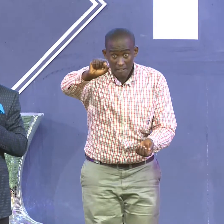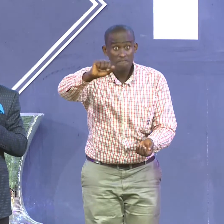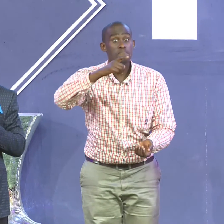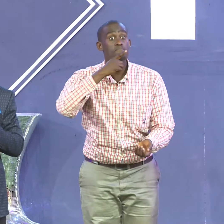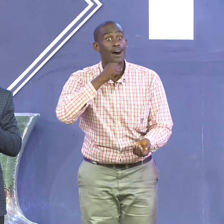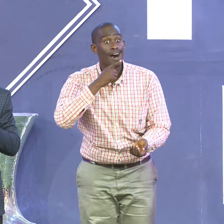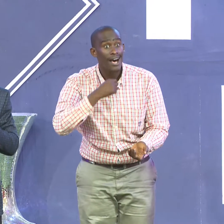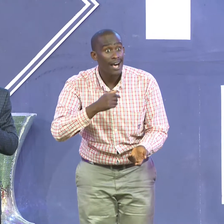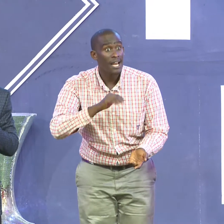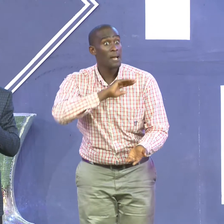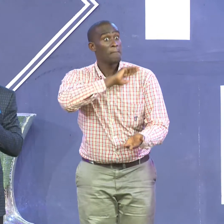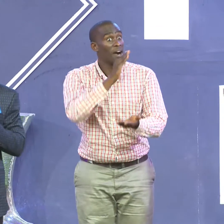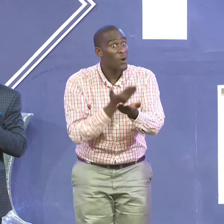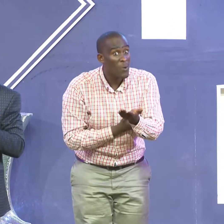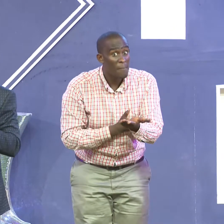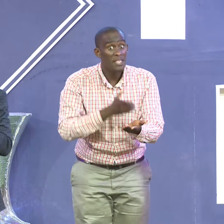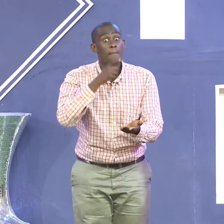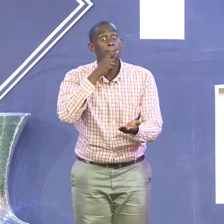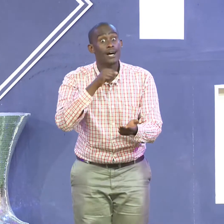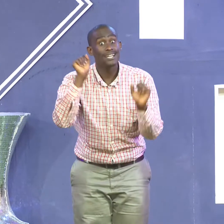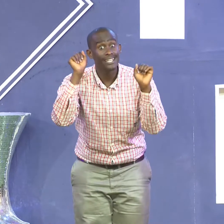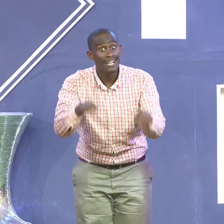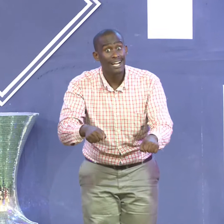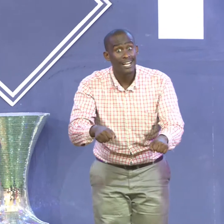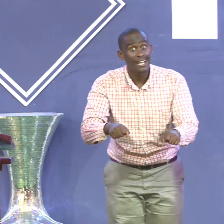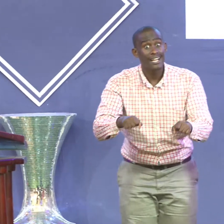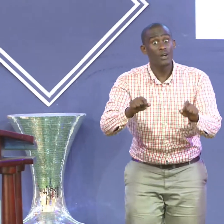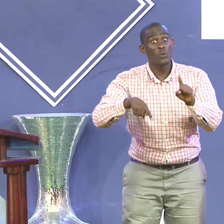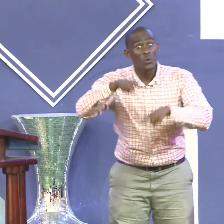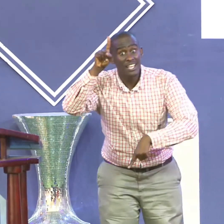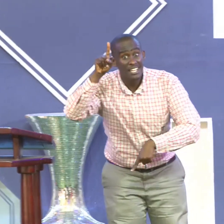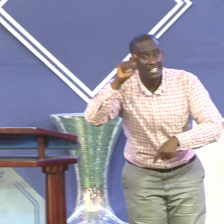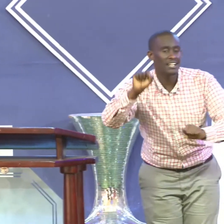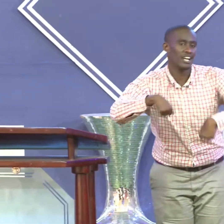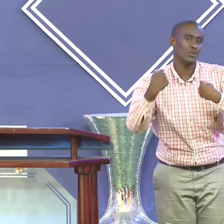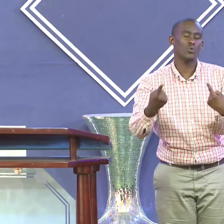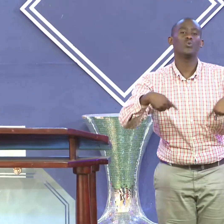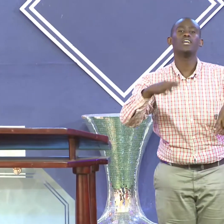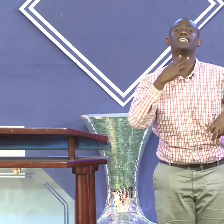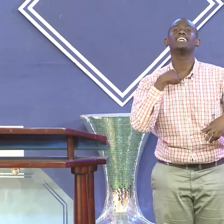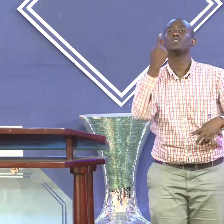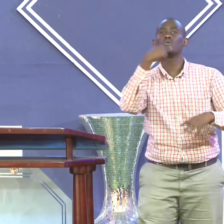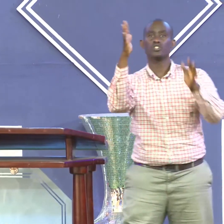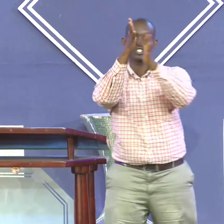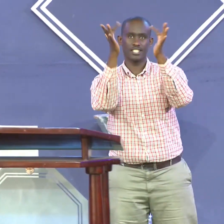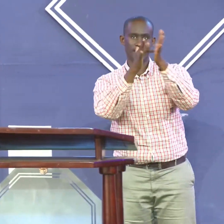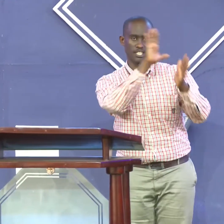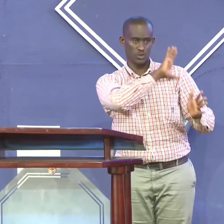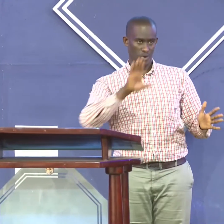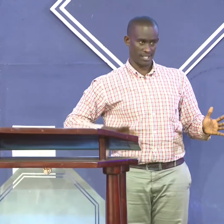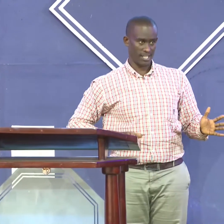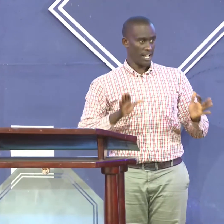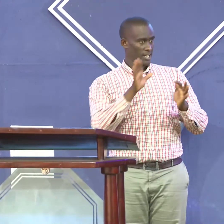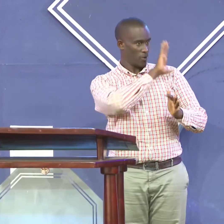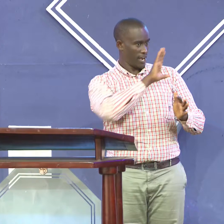our own strength and power. Tewali asobola buwangula. No one can overcome it. Twetaaga Kristo. We need Christ. Kristo yawangula